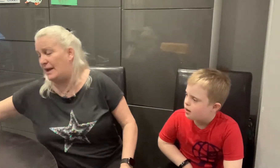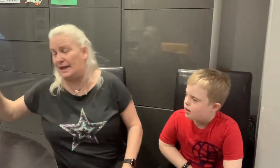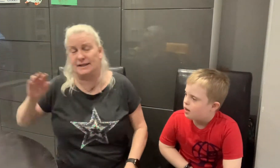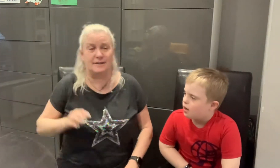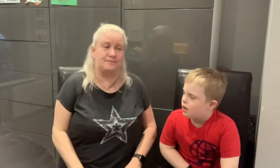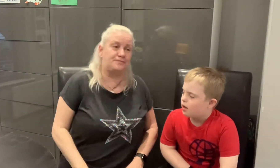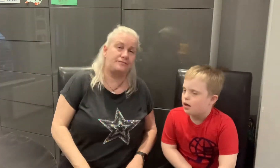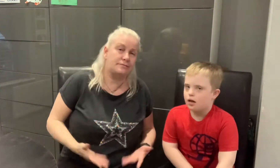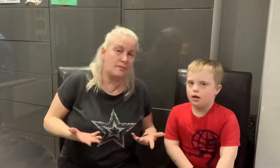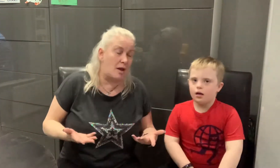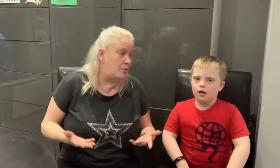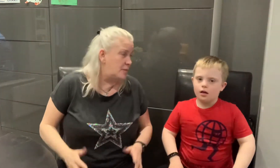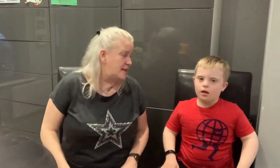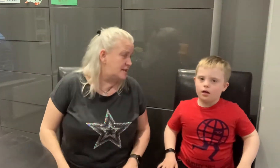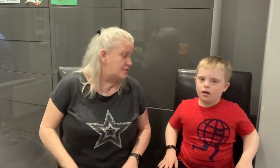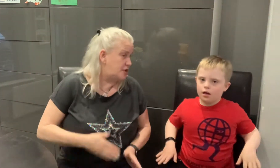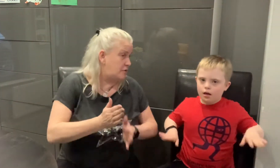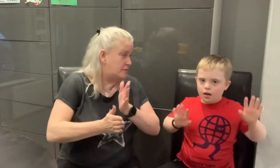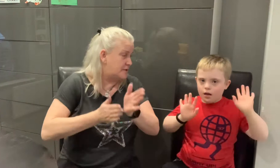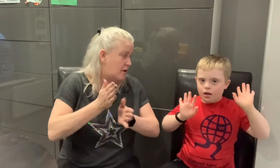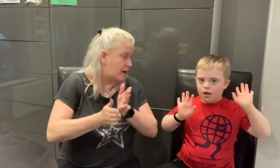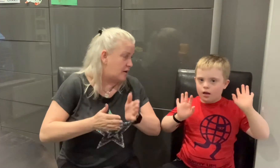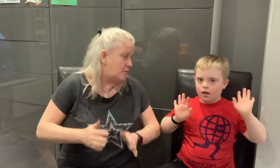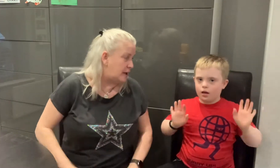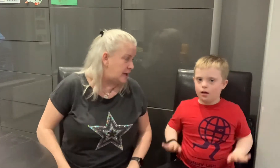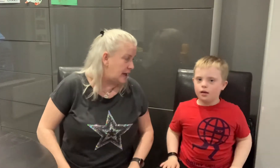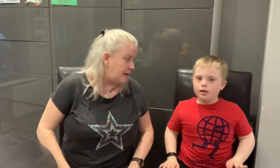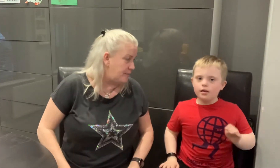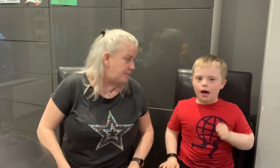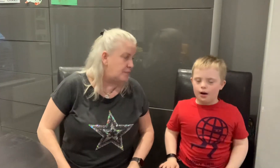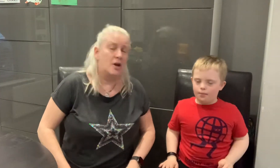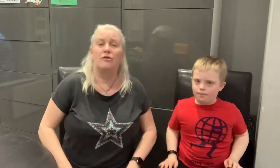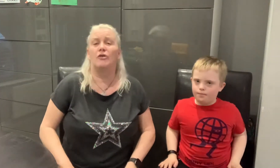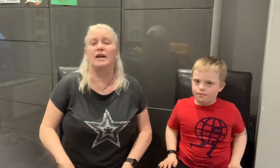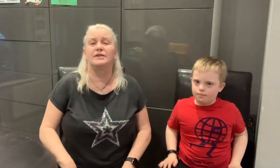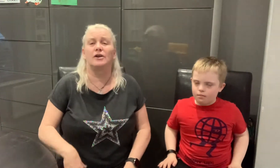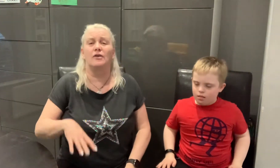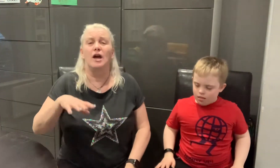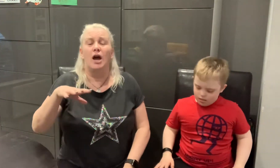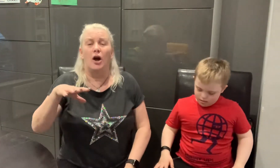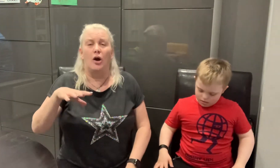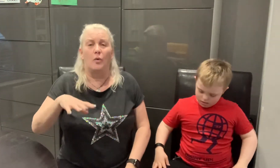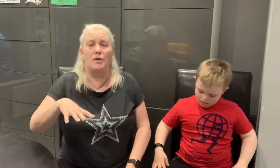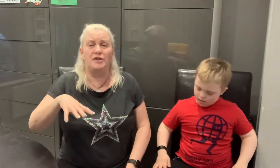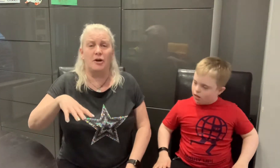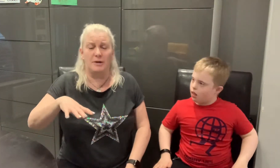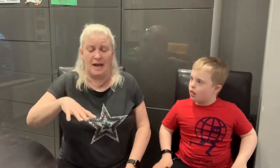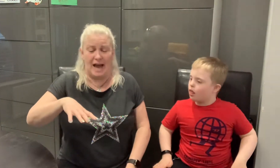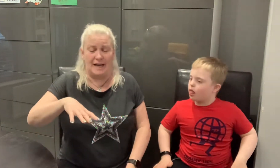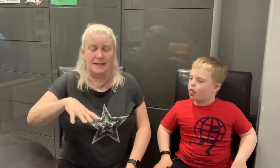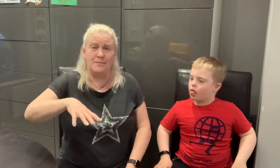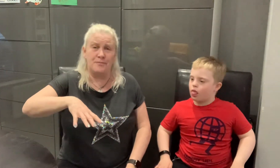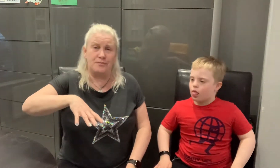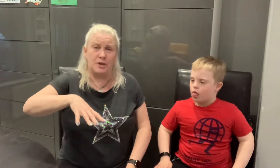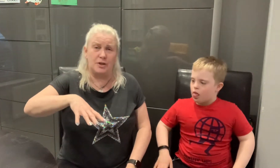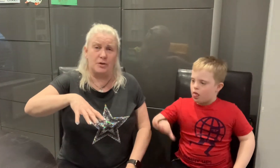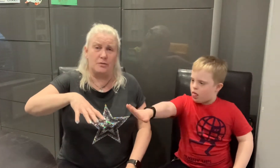figs, but we can still show them the sign, can't we? Yeah? Yeah. Right, so with your dominant hand, you